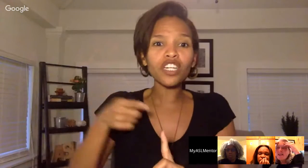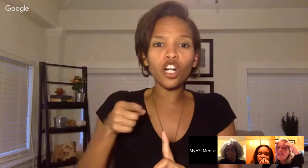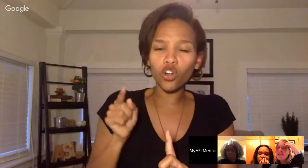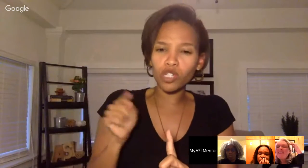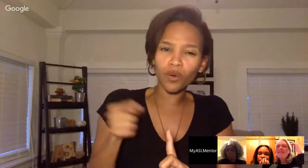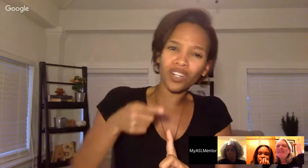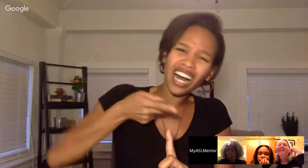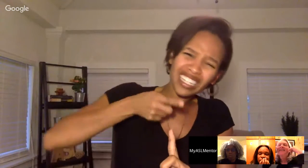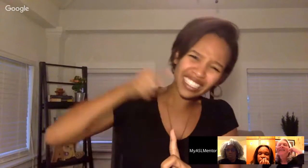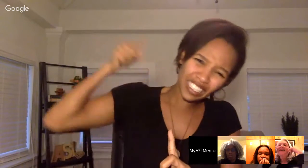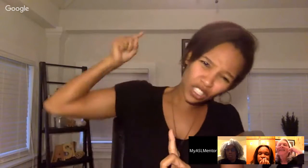really close, but we're not